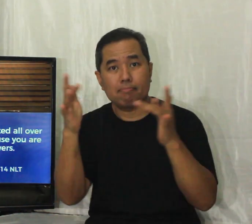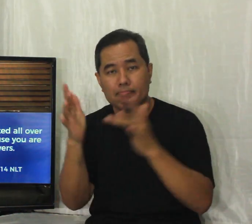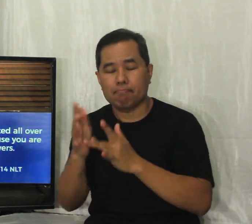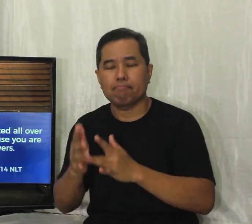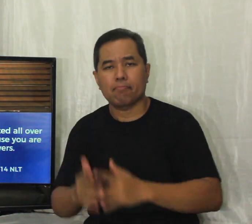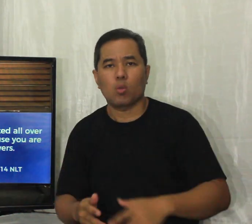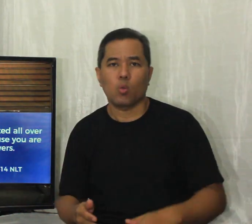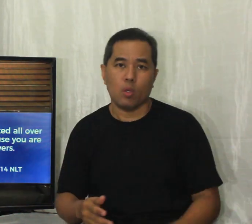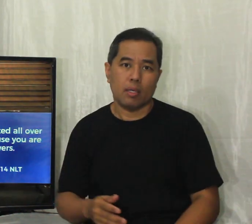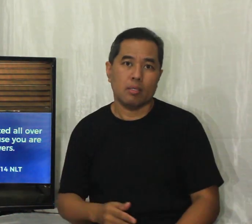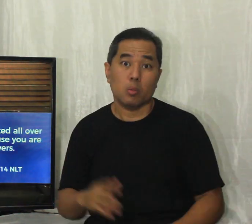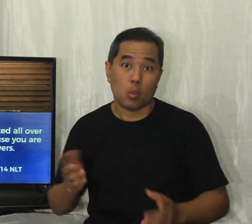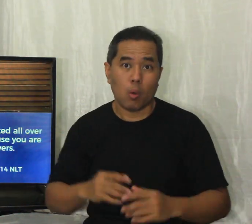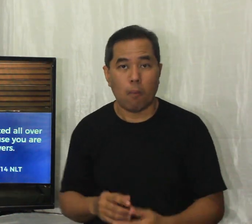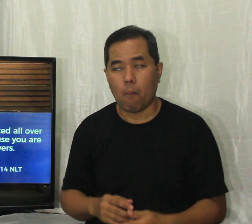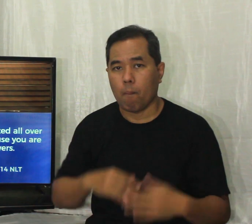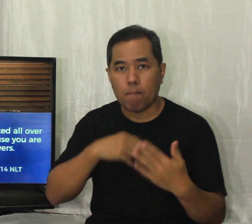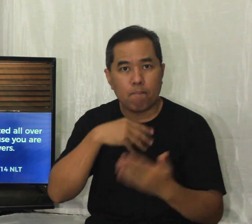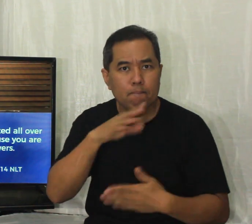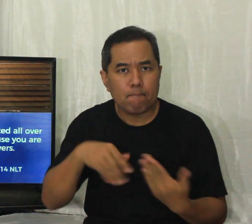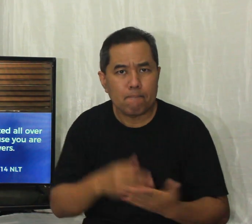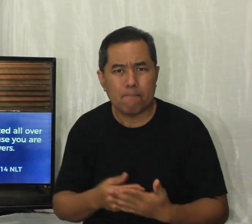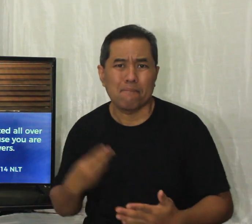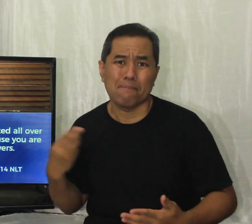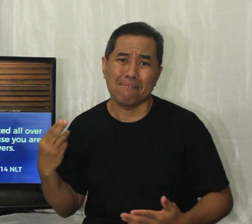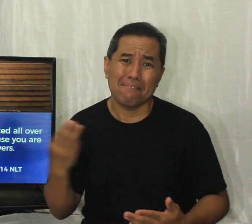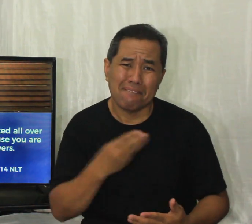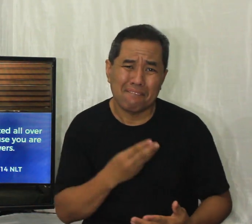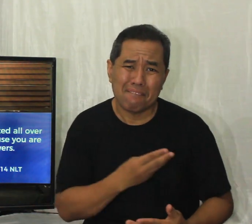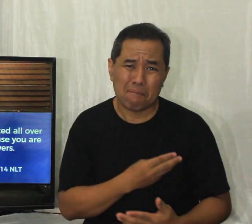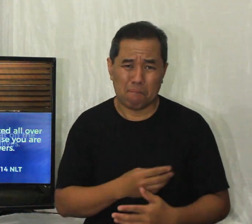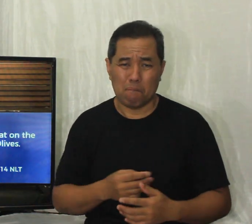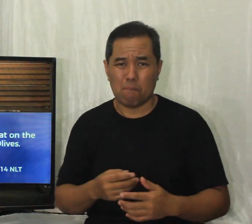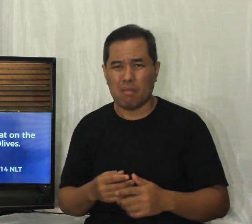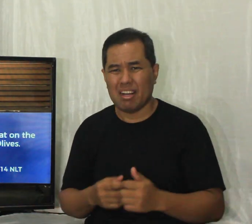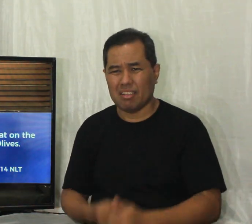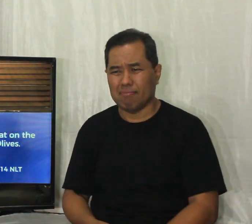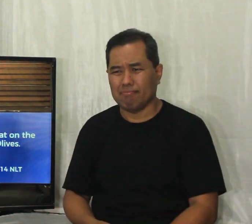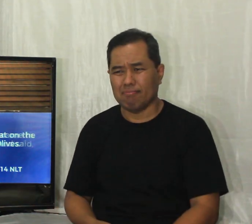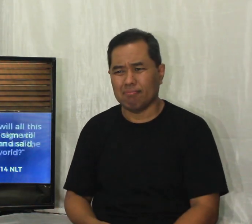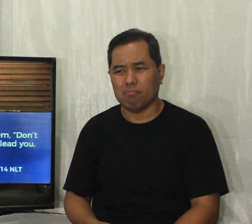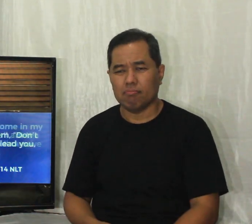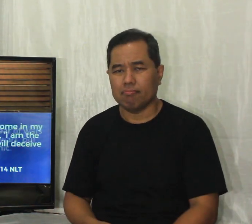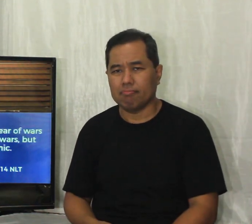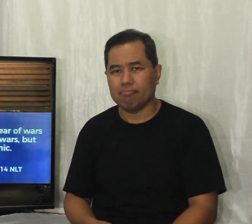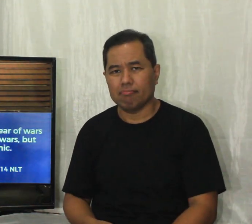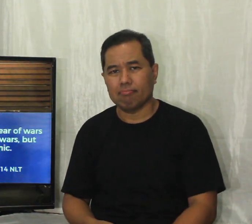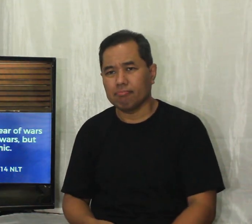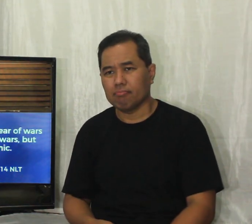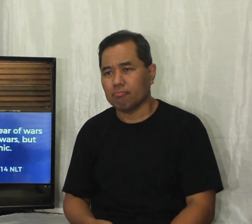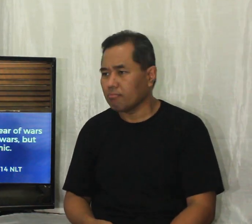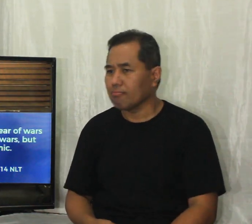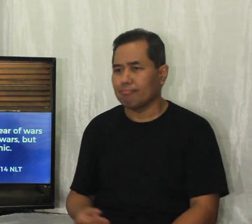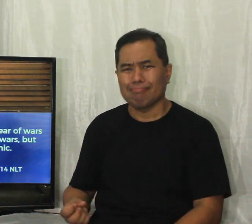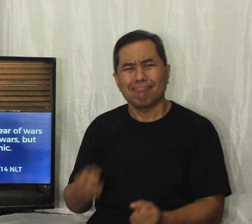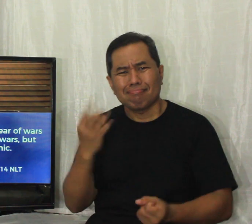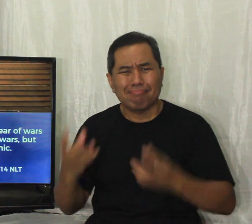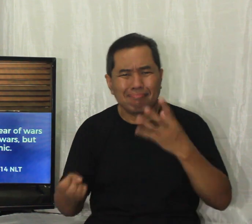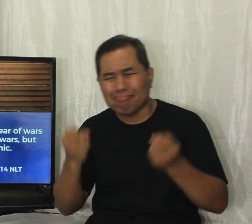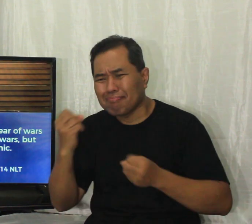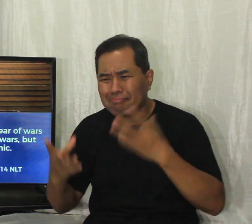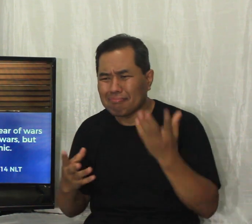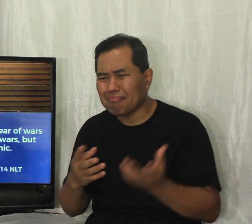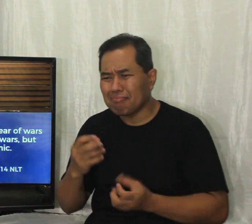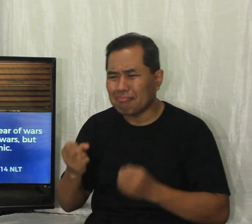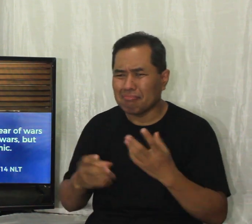going to be followers all around the world as well. Many will turn away from me and betray and hate each other, even